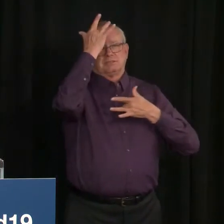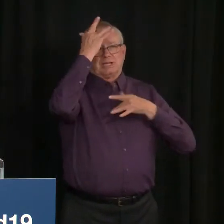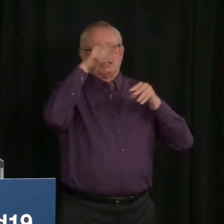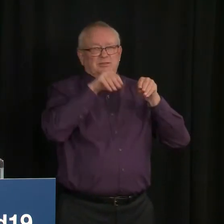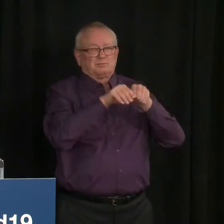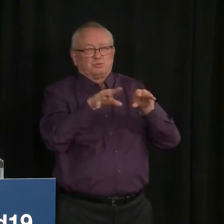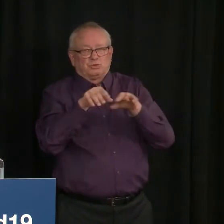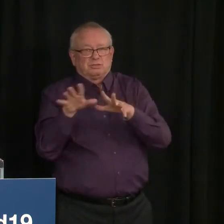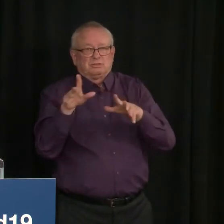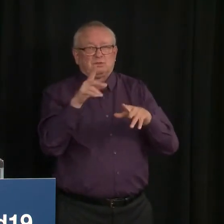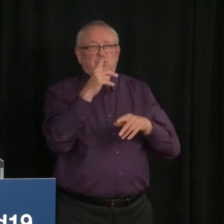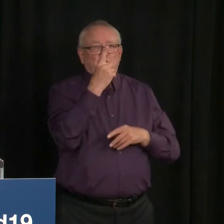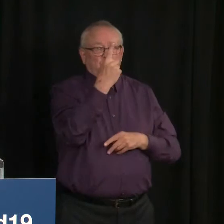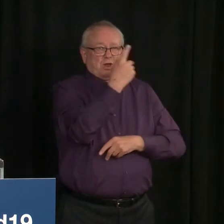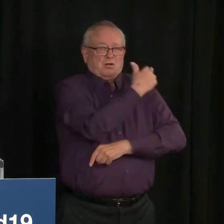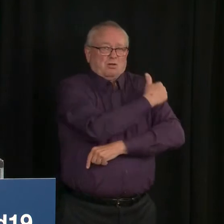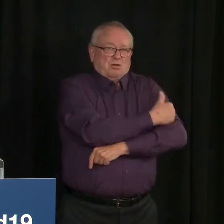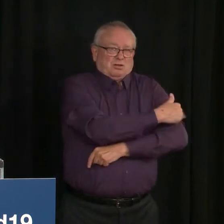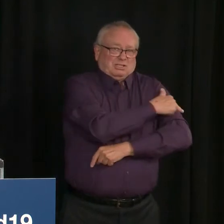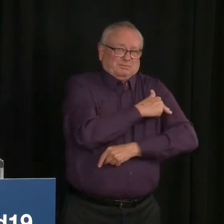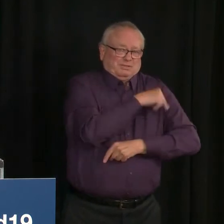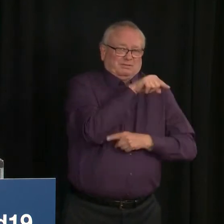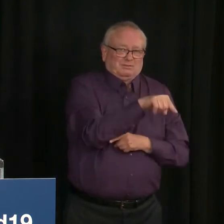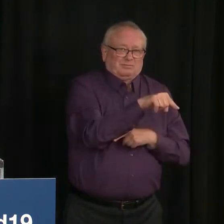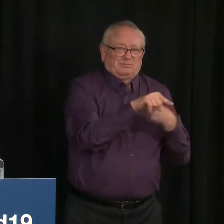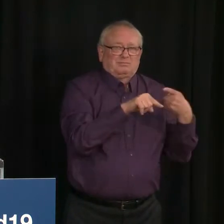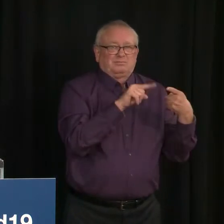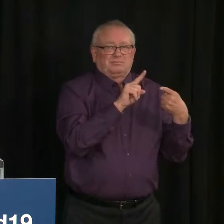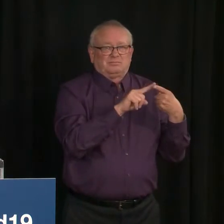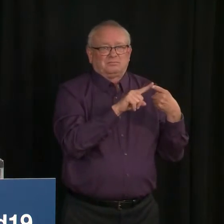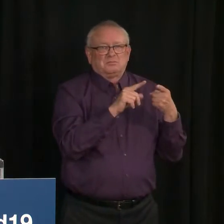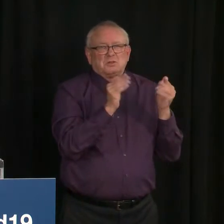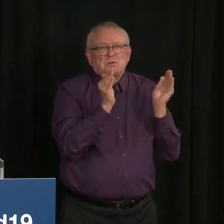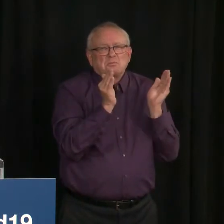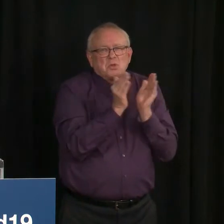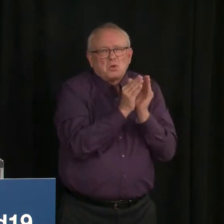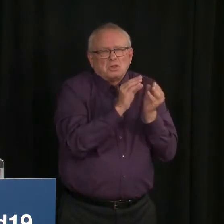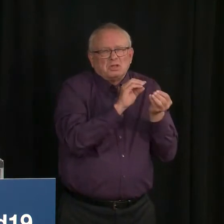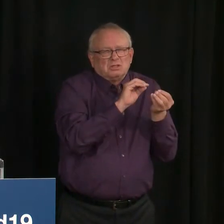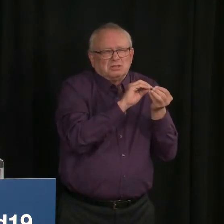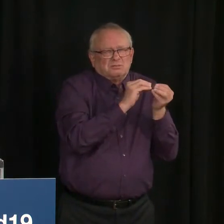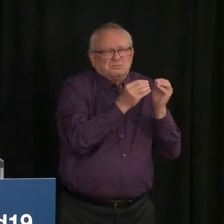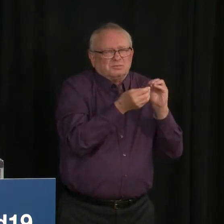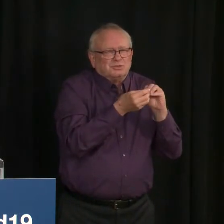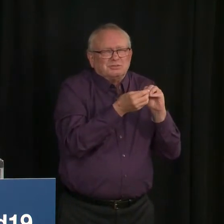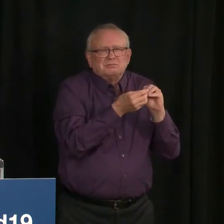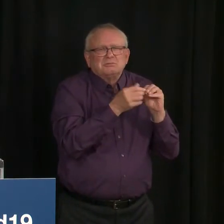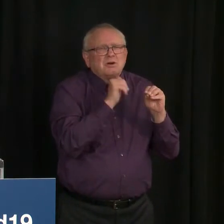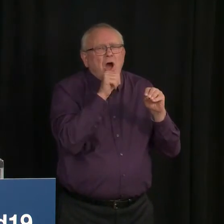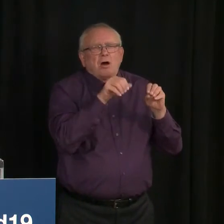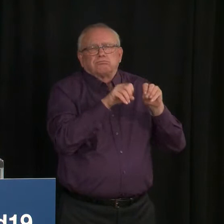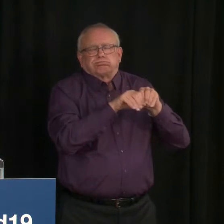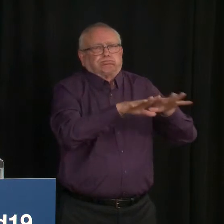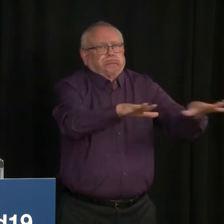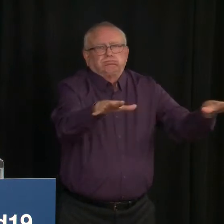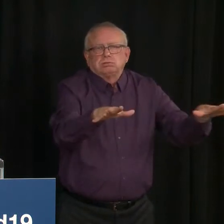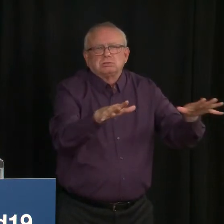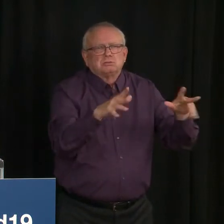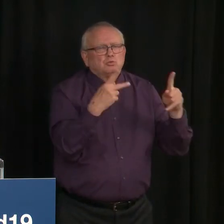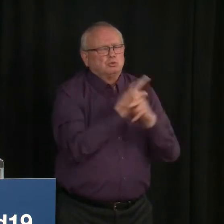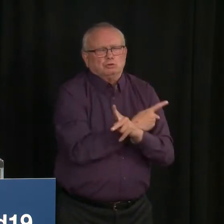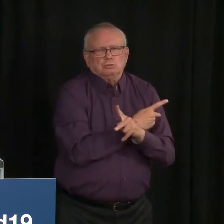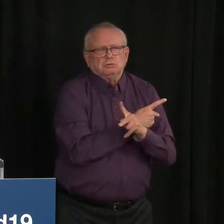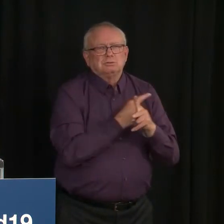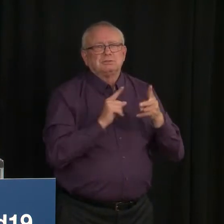numbers, has not spread further, and the other outbreak, again, we're still investigating, so it's not clear exactly what all the factors are,